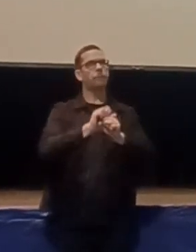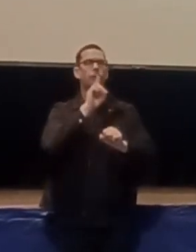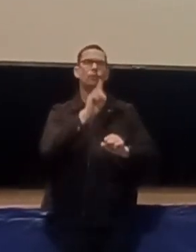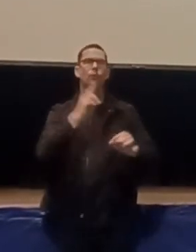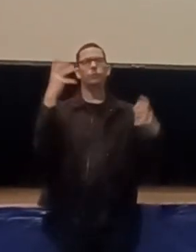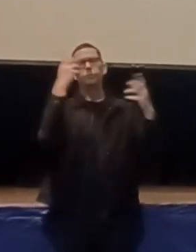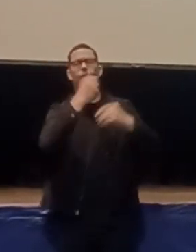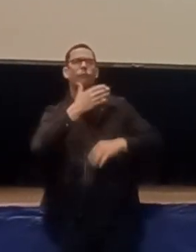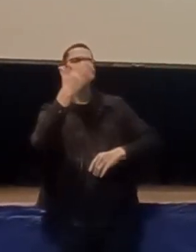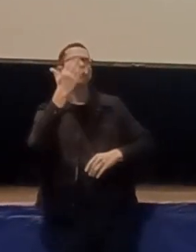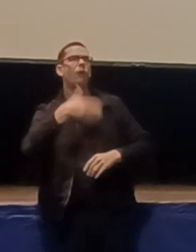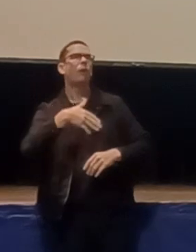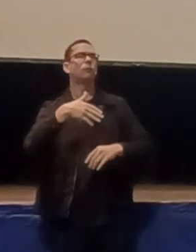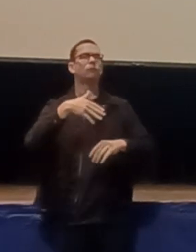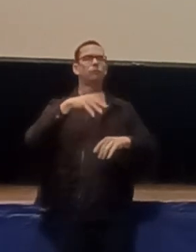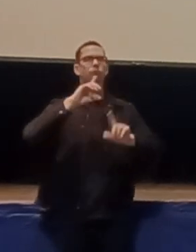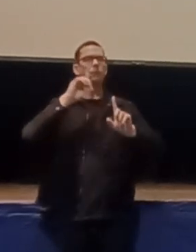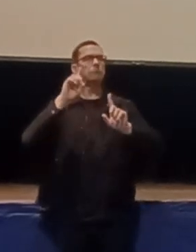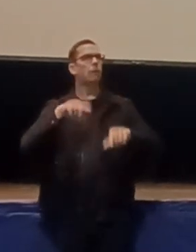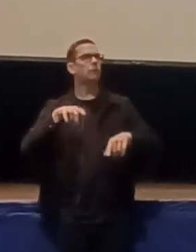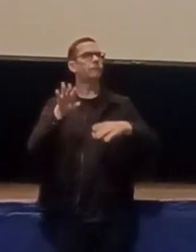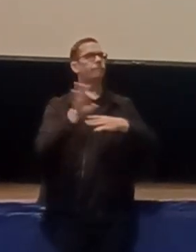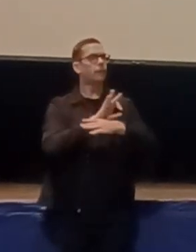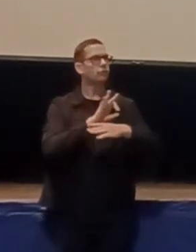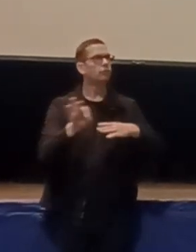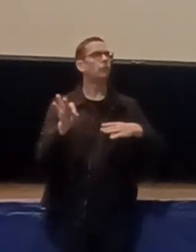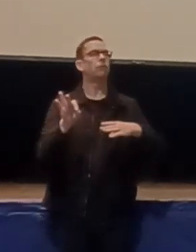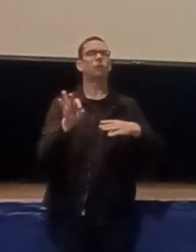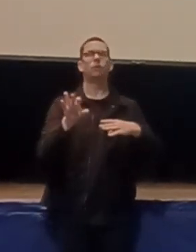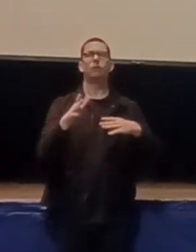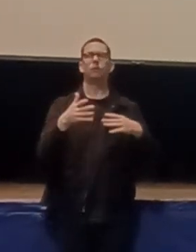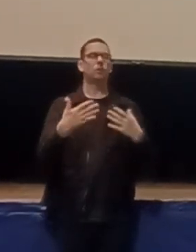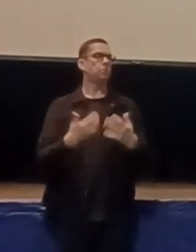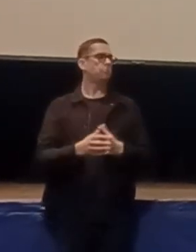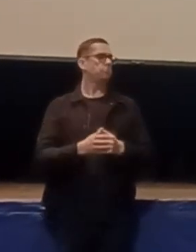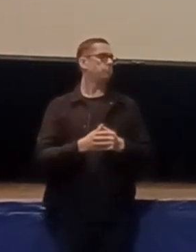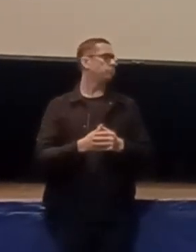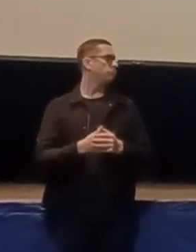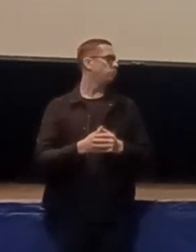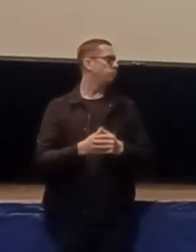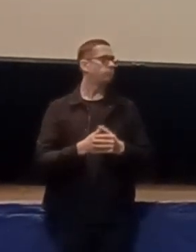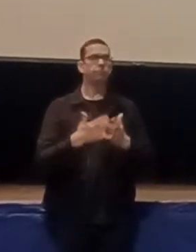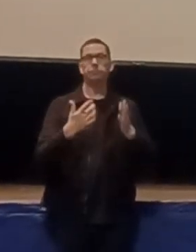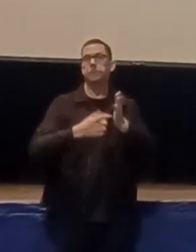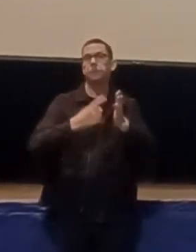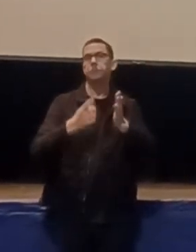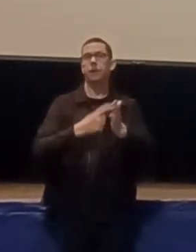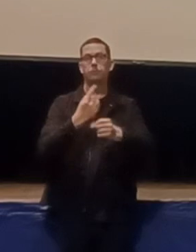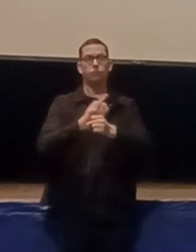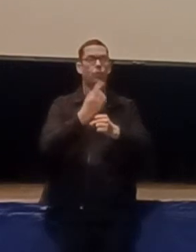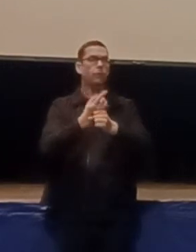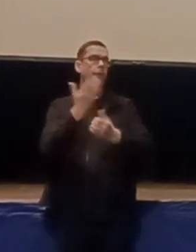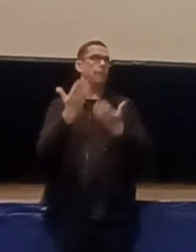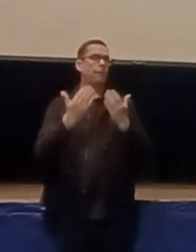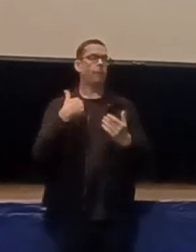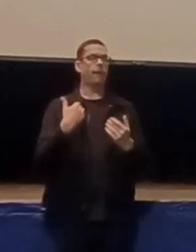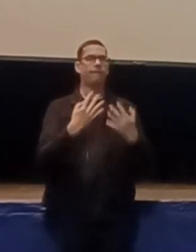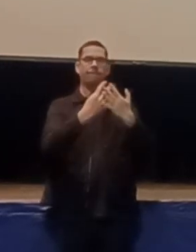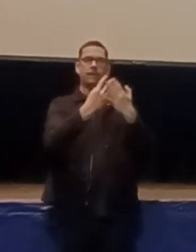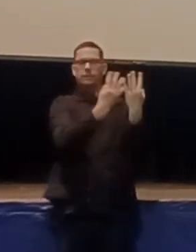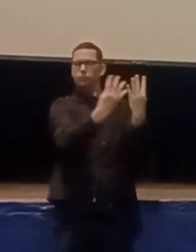beautiful, responsive, functional. In cases where it's appropriate, there might be fencing or greenery